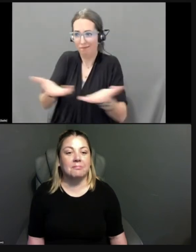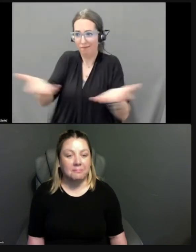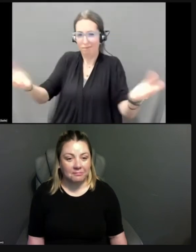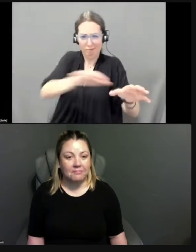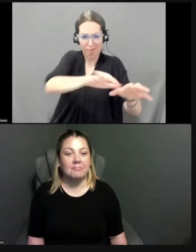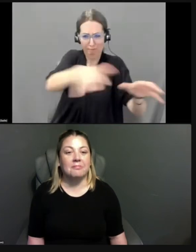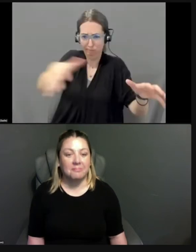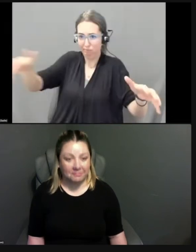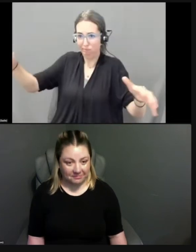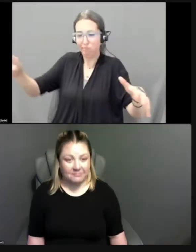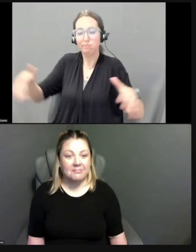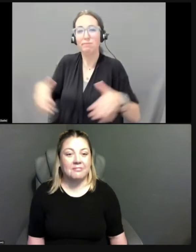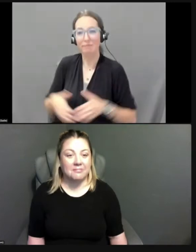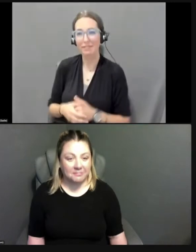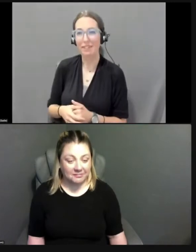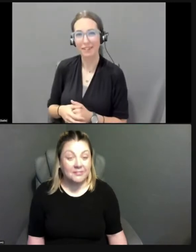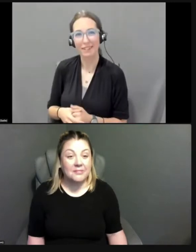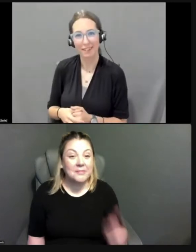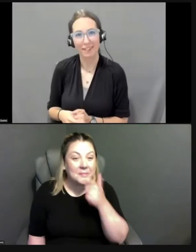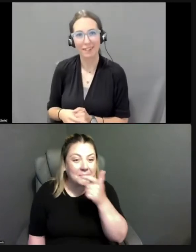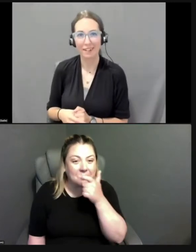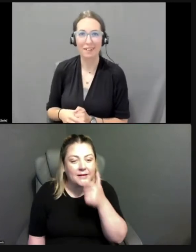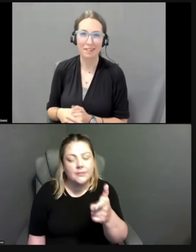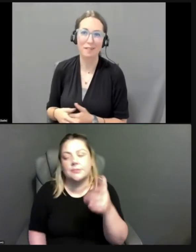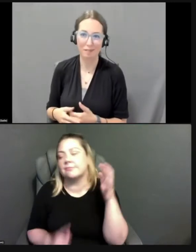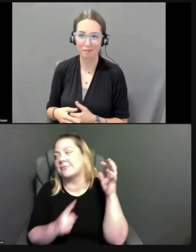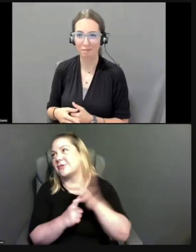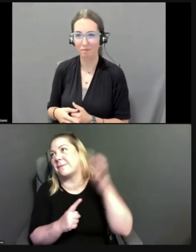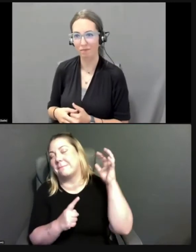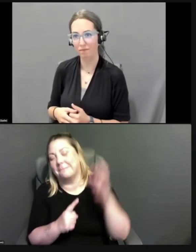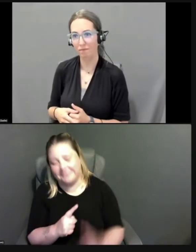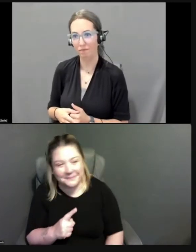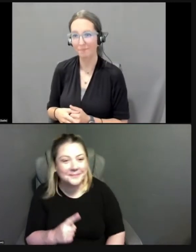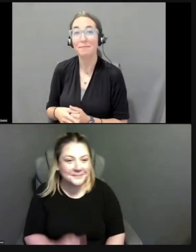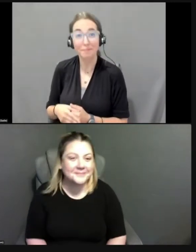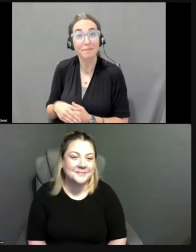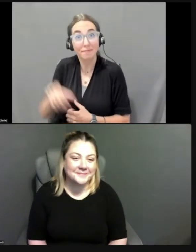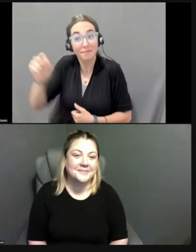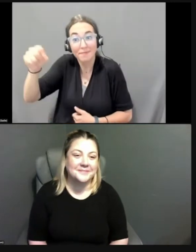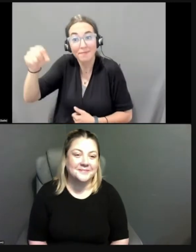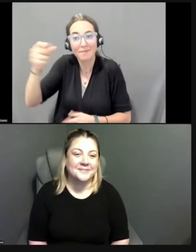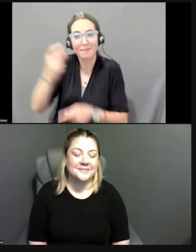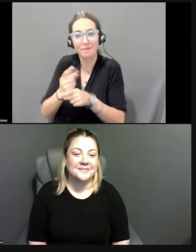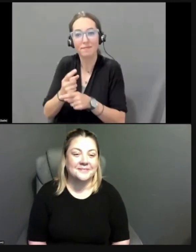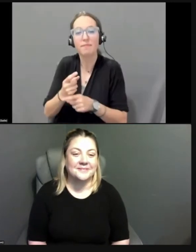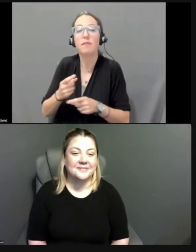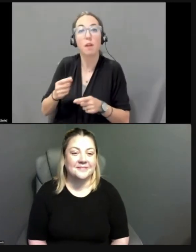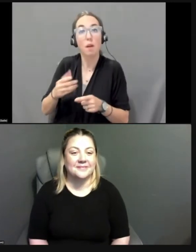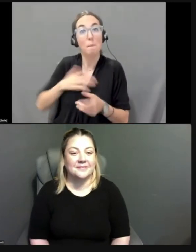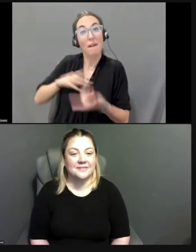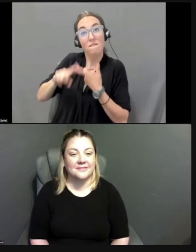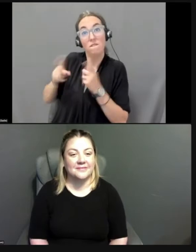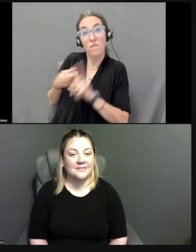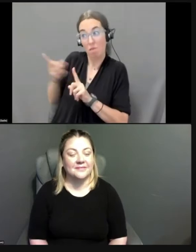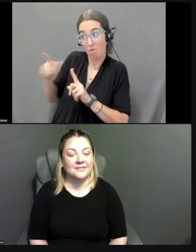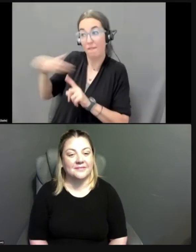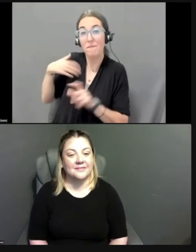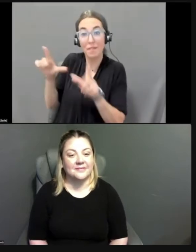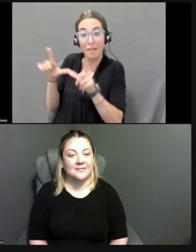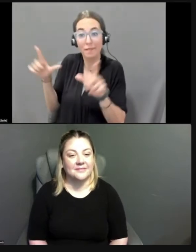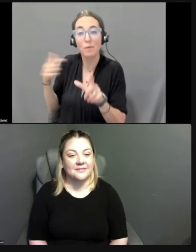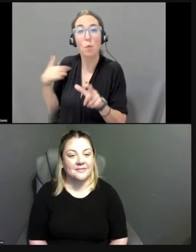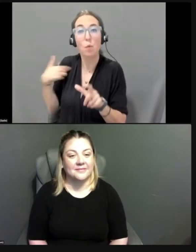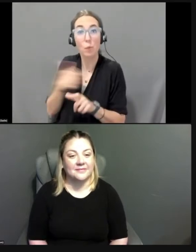the cafeteria was like the best. Yeah, and I had friends who could drive, so we were going out to eat, and